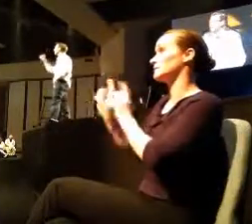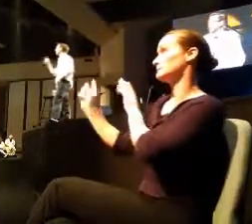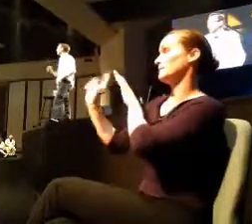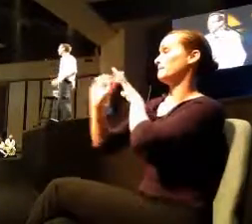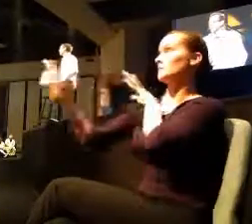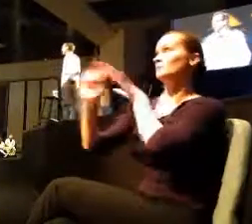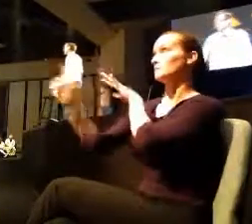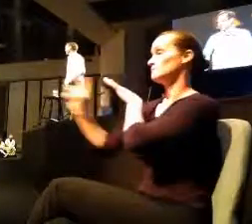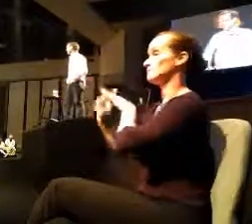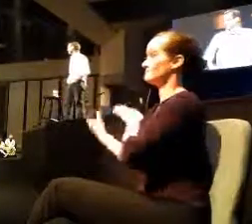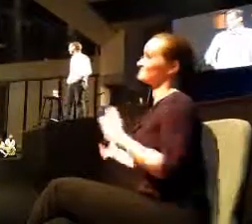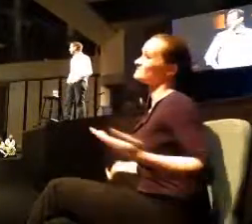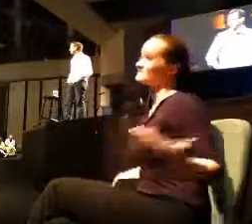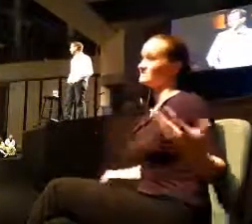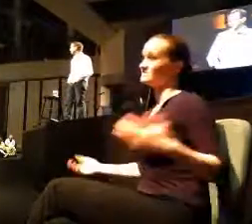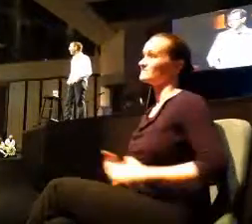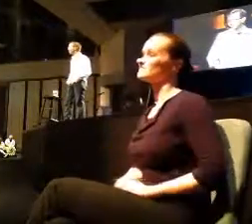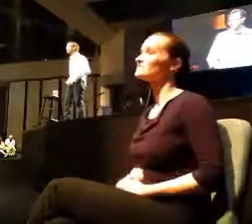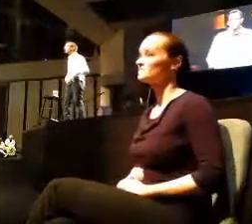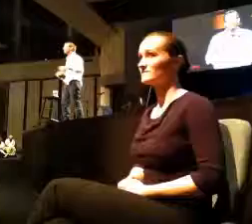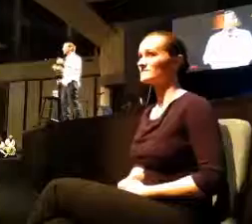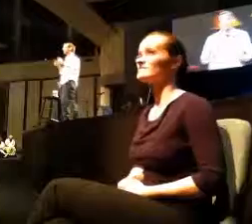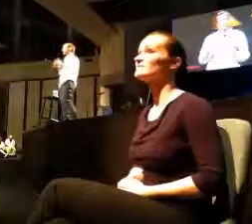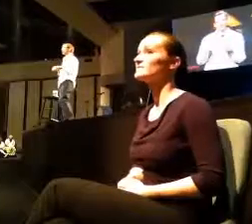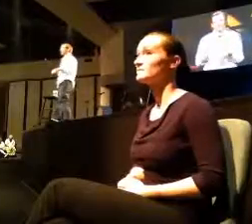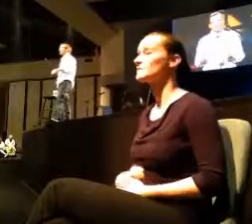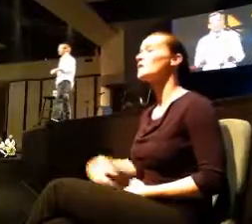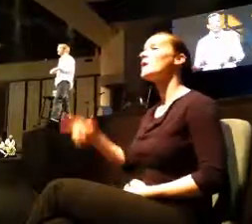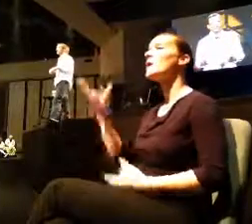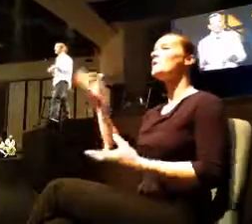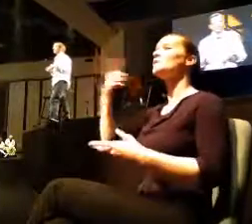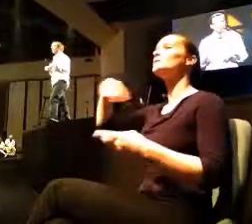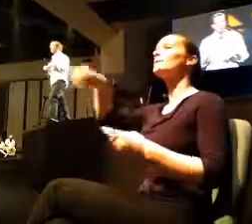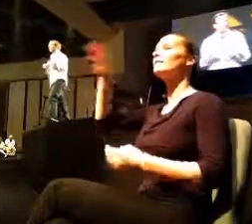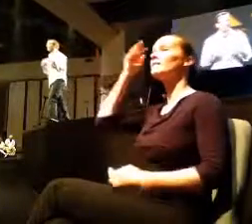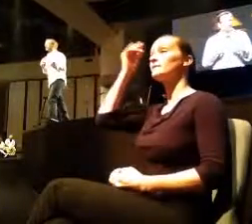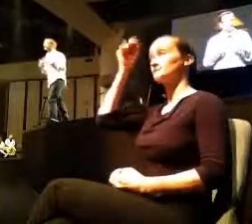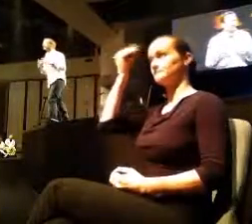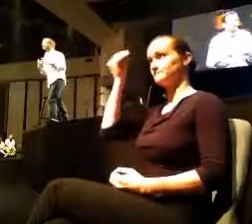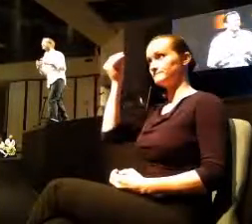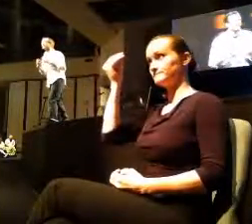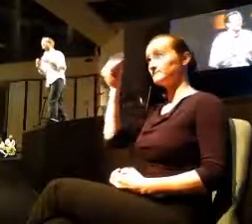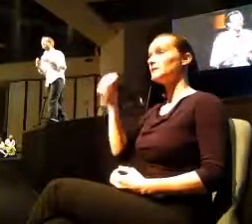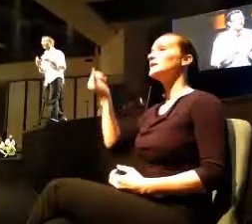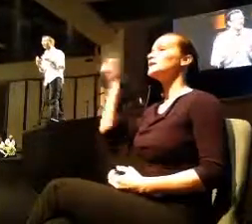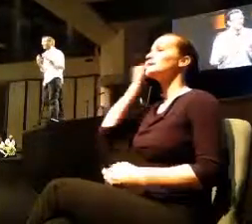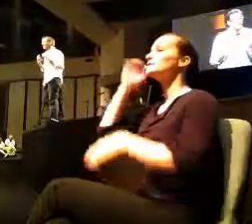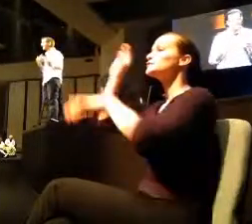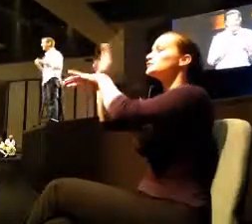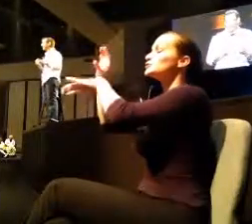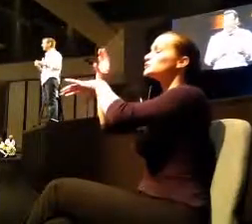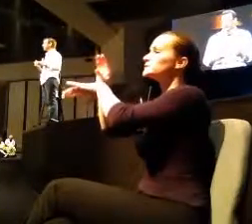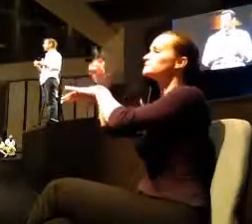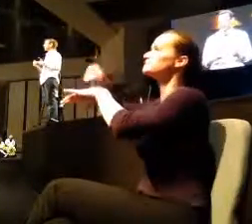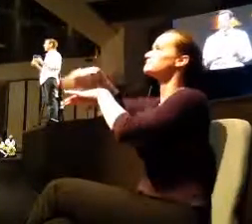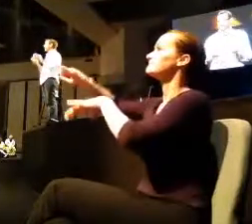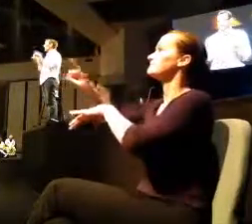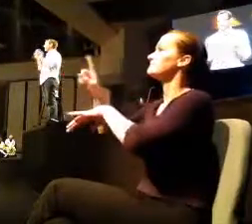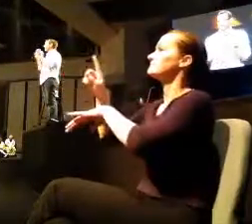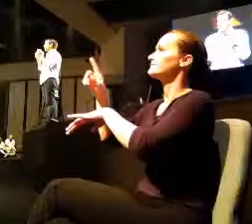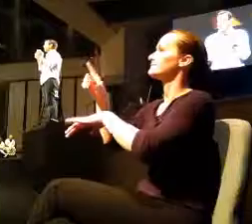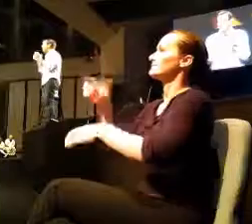But I want you to think about this. I believe that churches that don't see themselves as